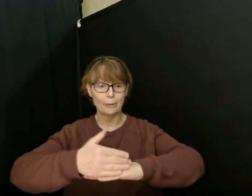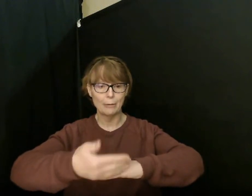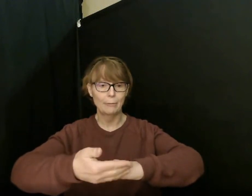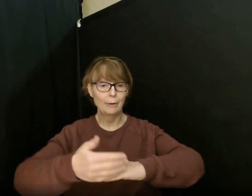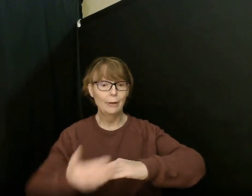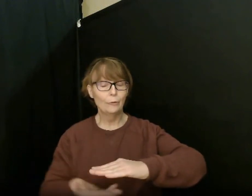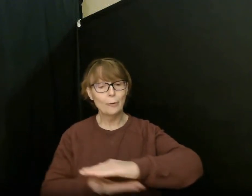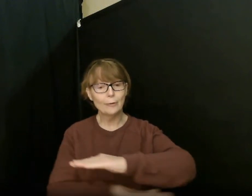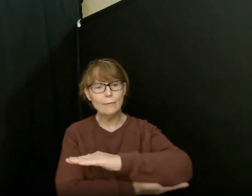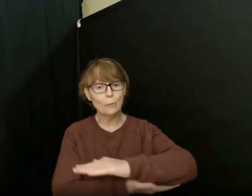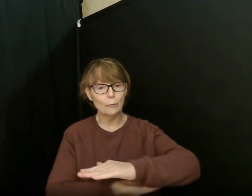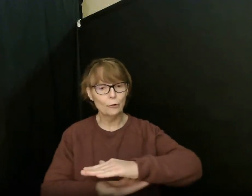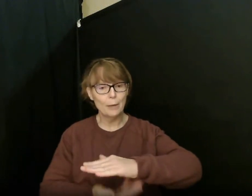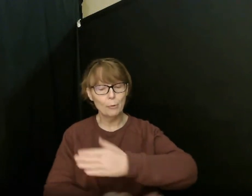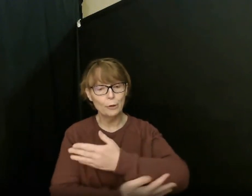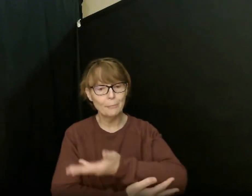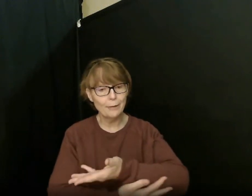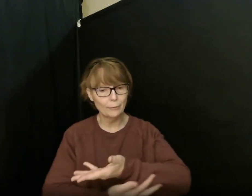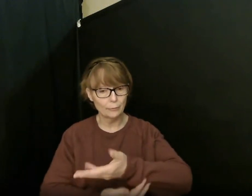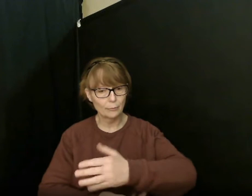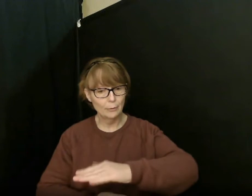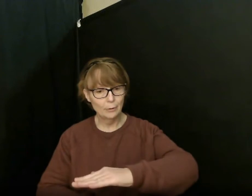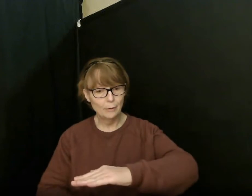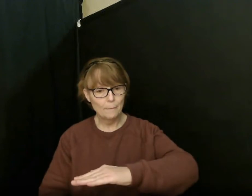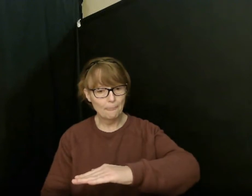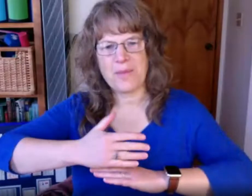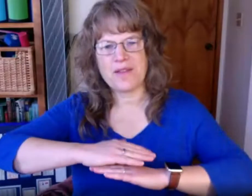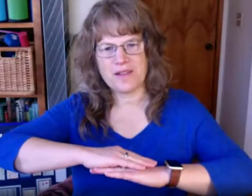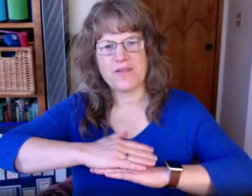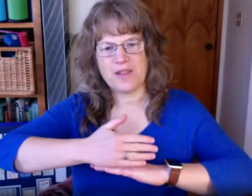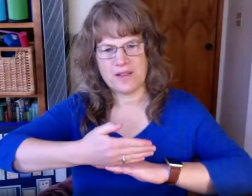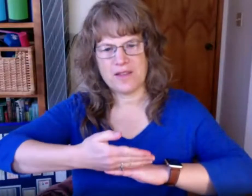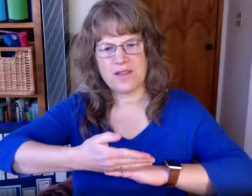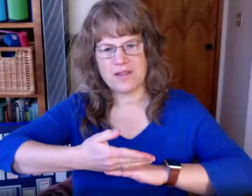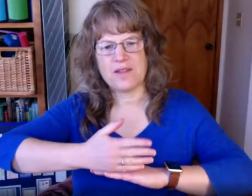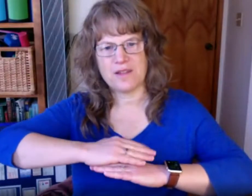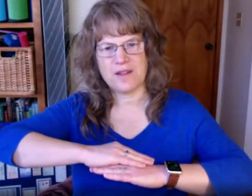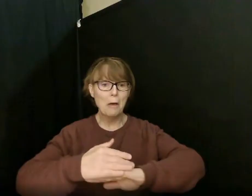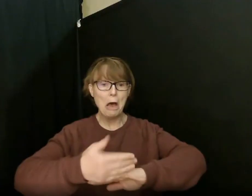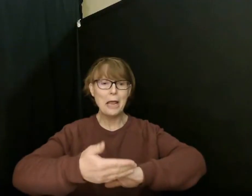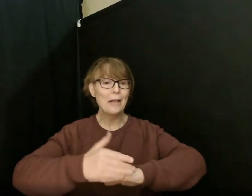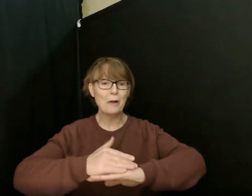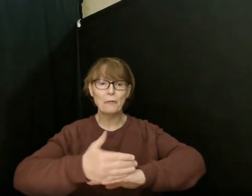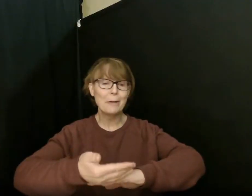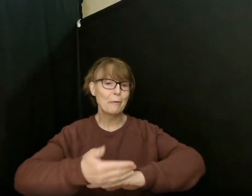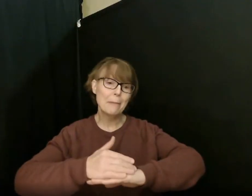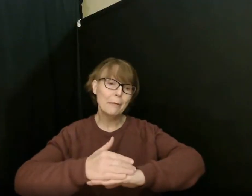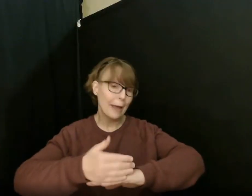down, so it's comfortable. So you're not pulling your muscles." Right. That makes a lot of sense. Yeah, it does. Yeah. It's hard for me to remember that,